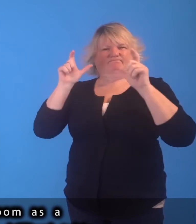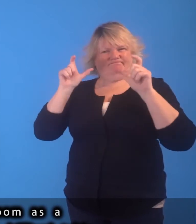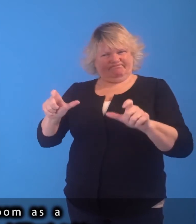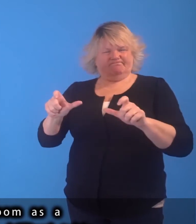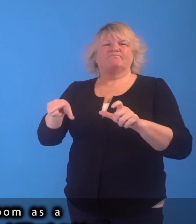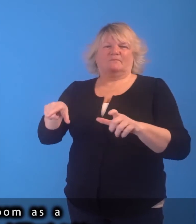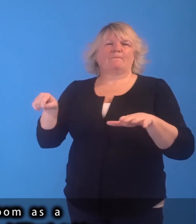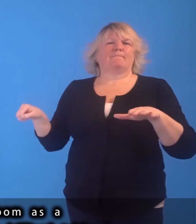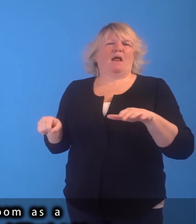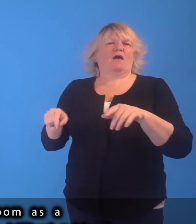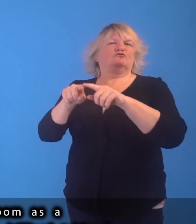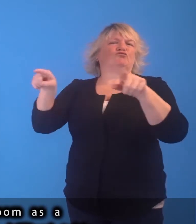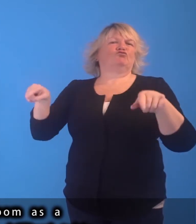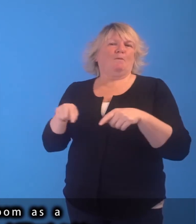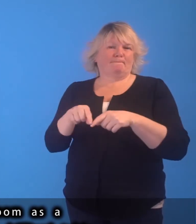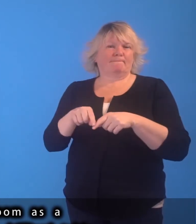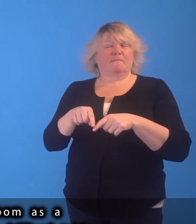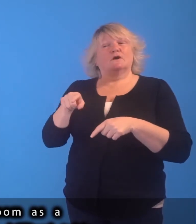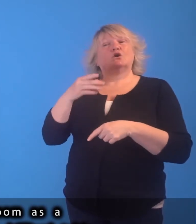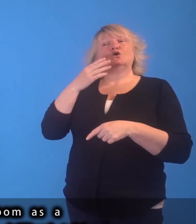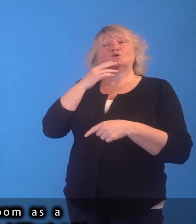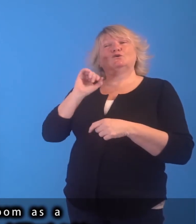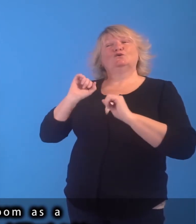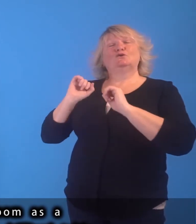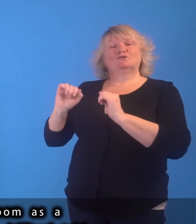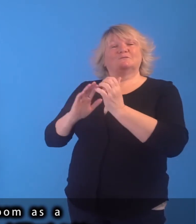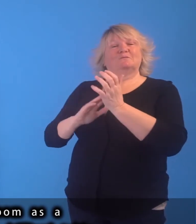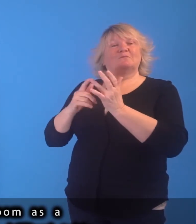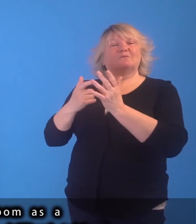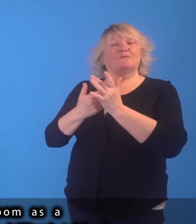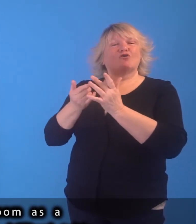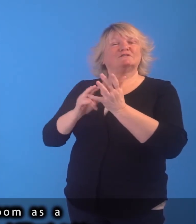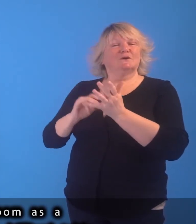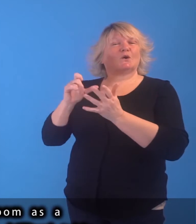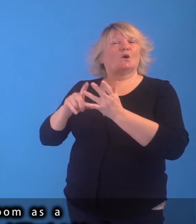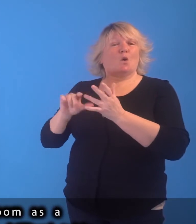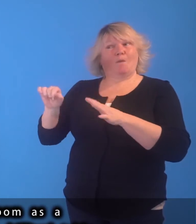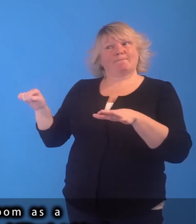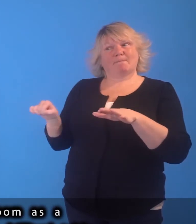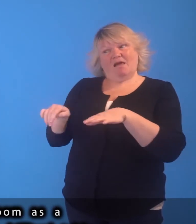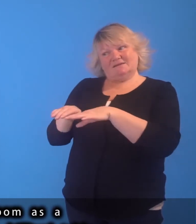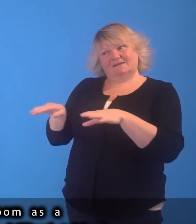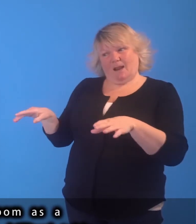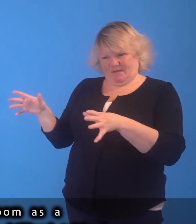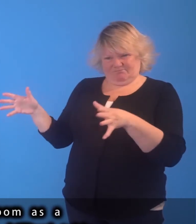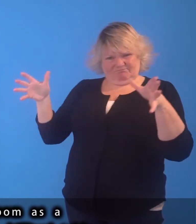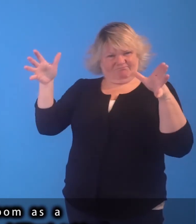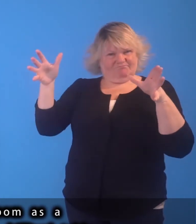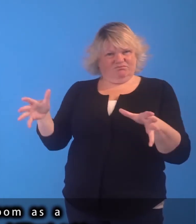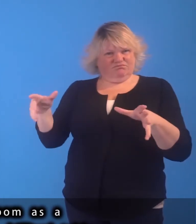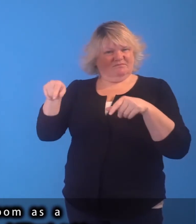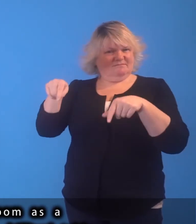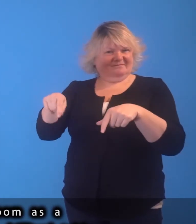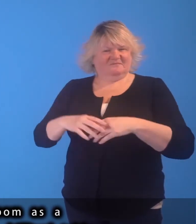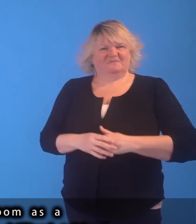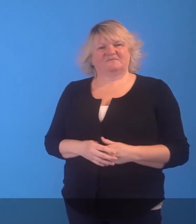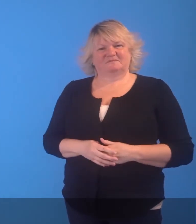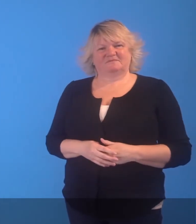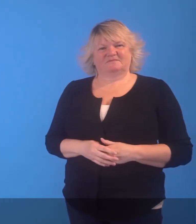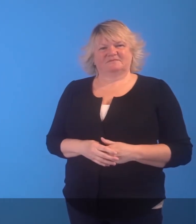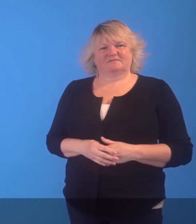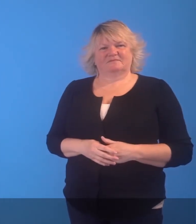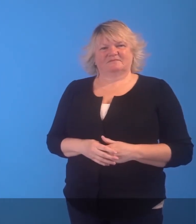Other modernisation efforts included central heating in the form of a large radiator fitted by Barton